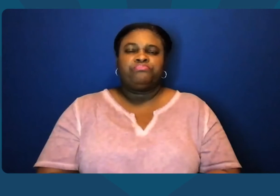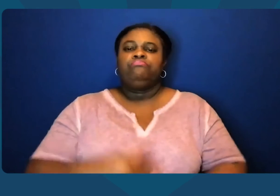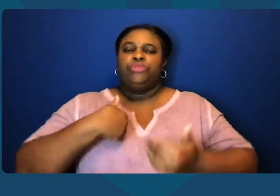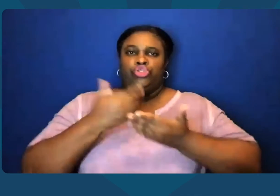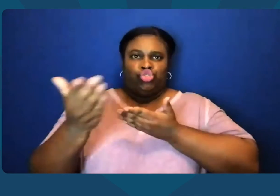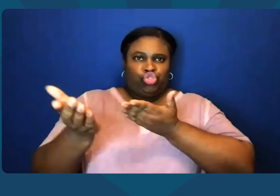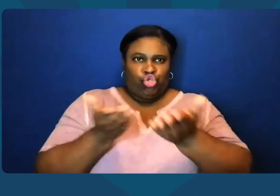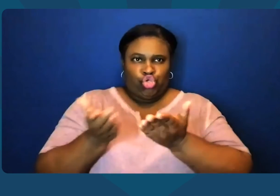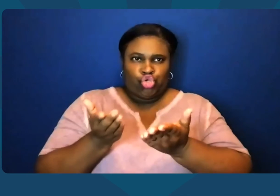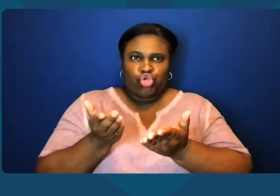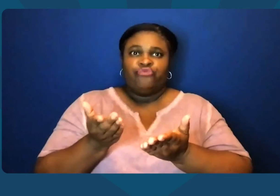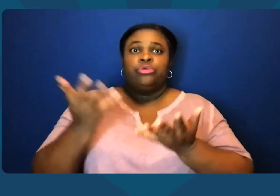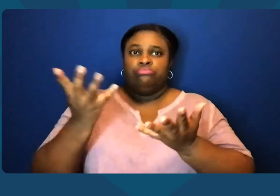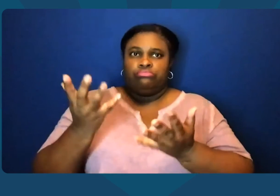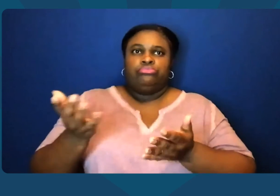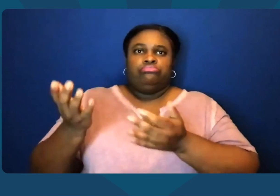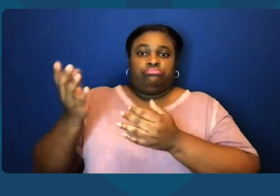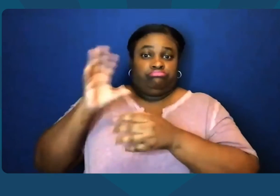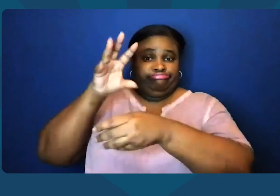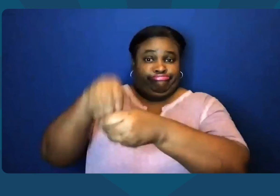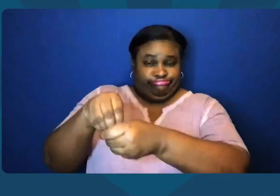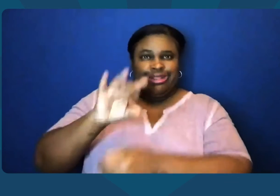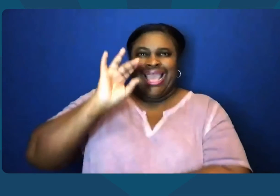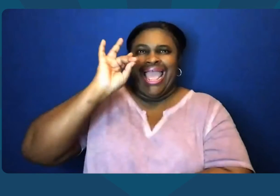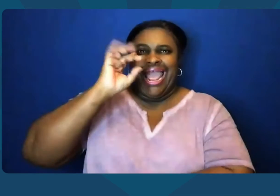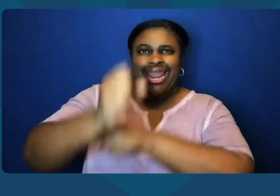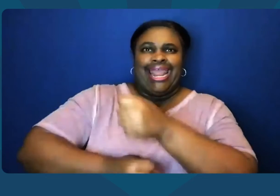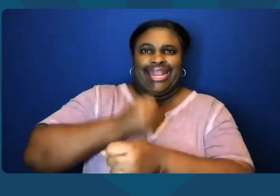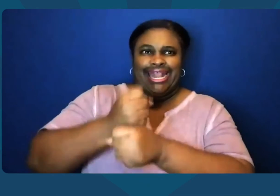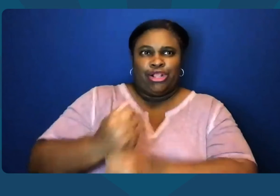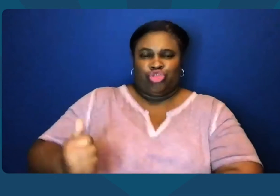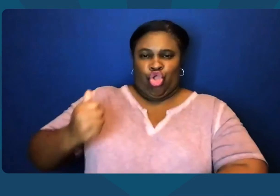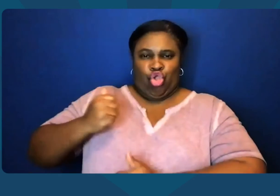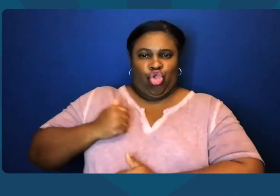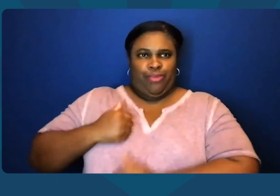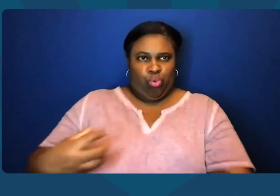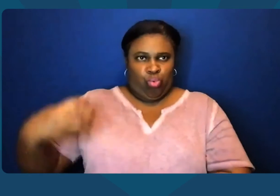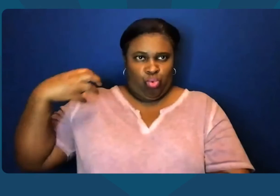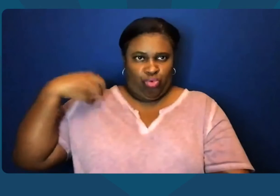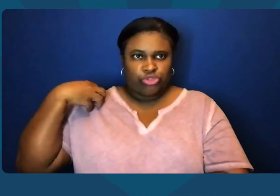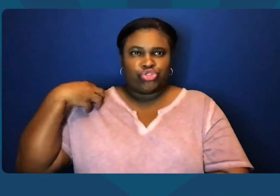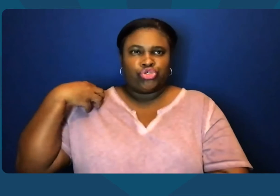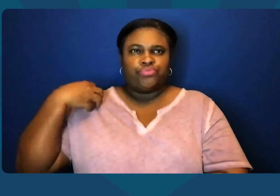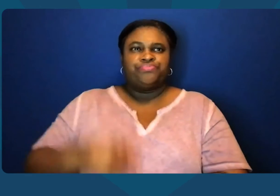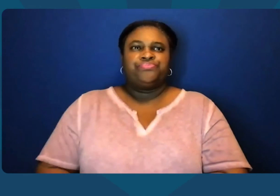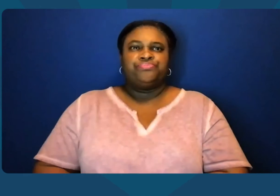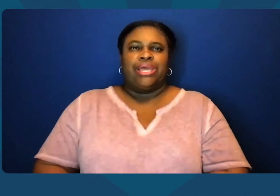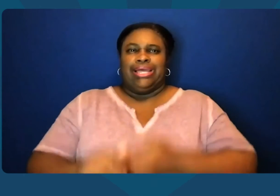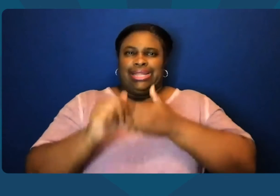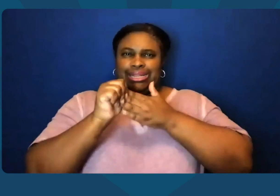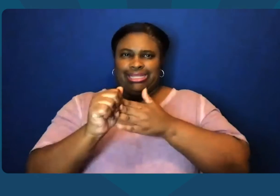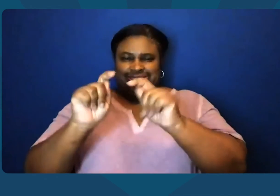I served 8 years as an Army officer, leading a team of soldiers in